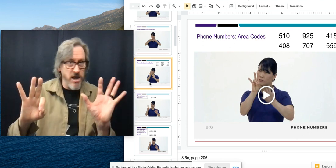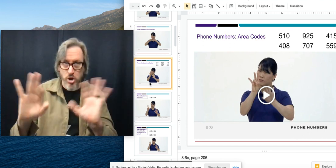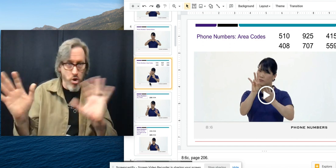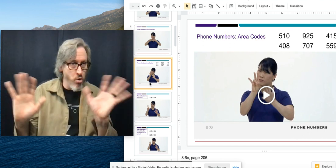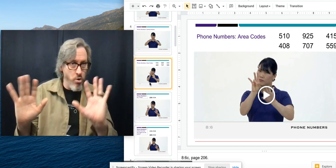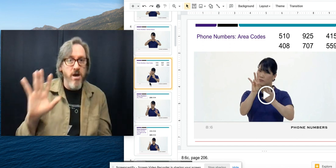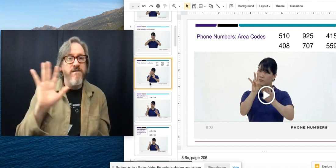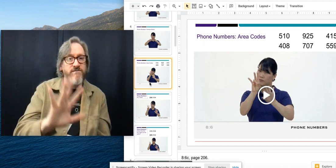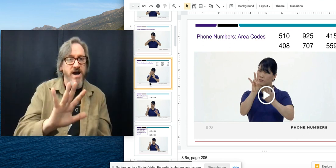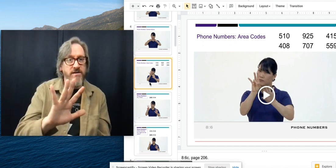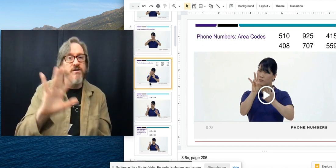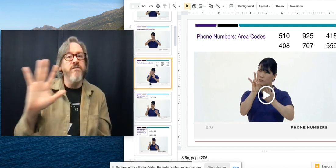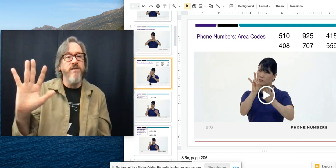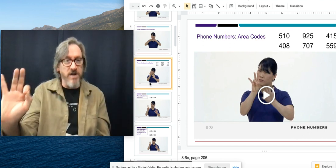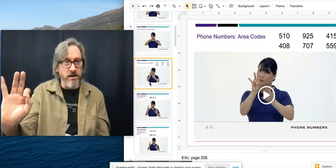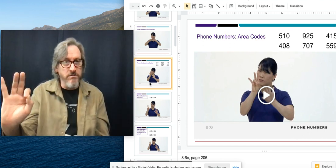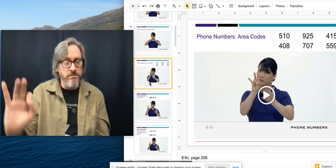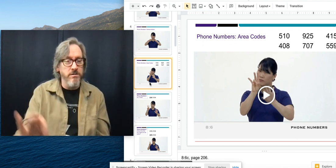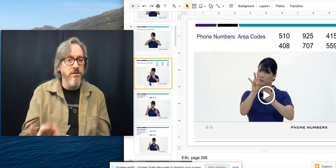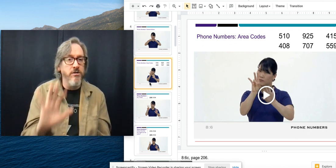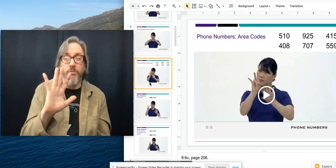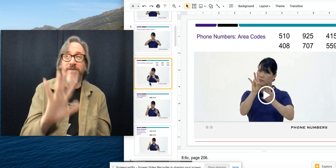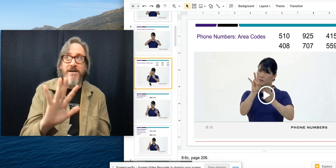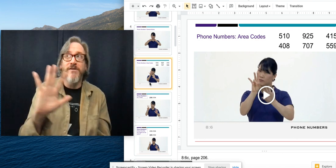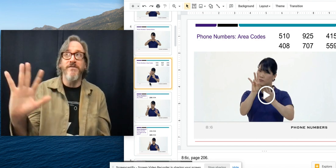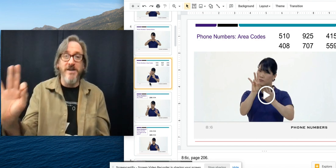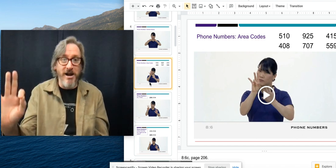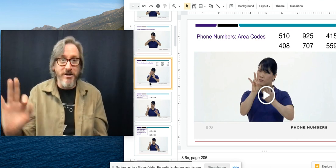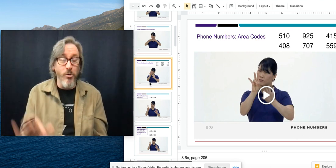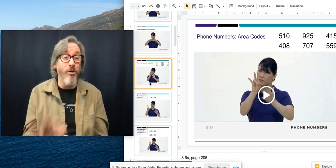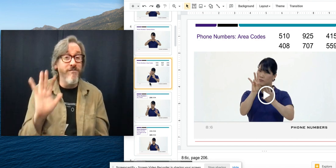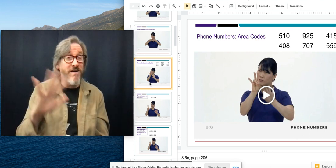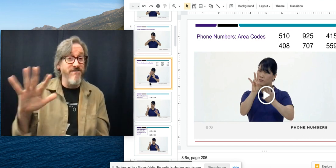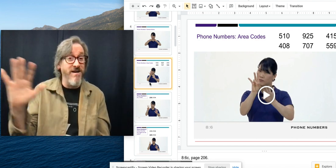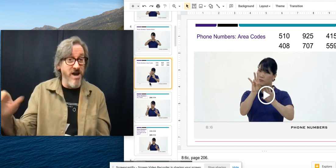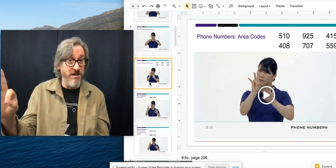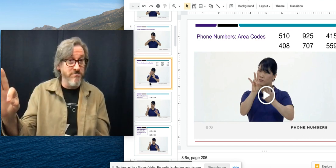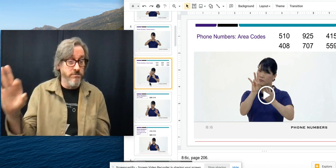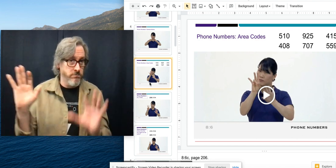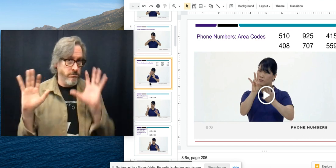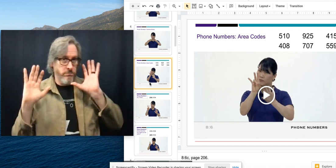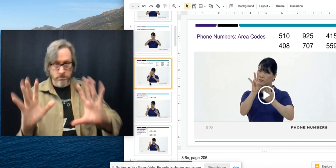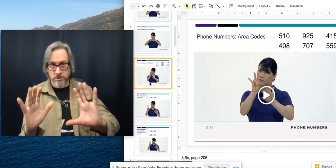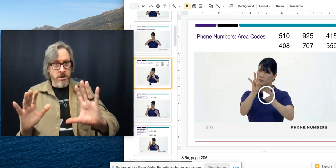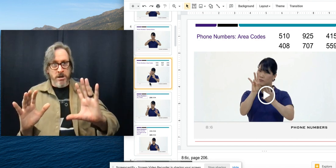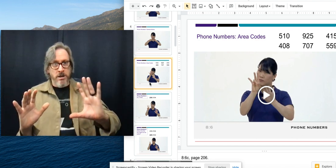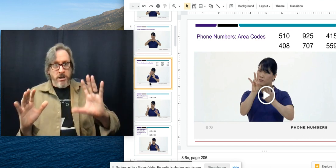55, 9, no. 559. 559 or 559.